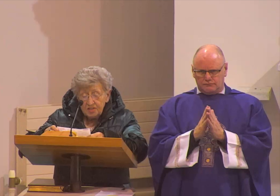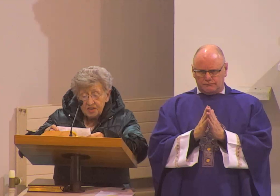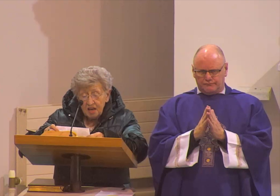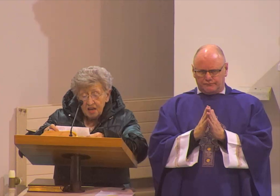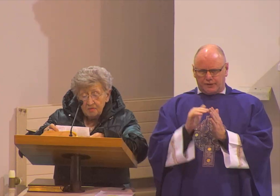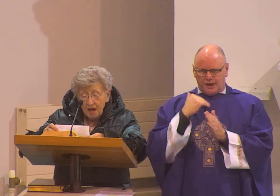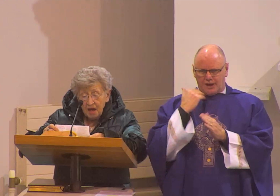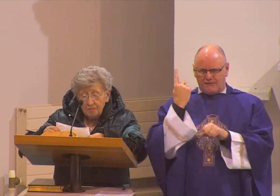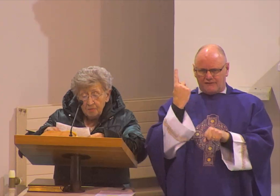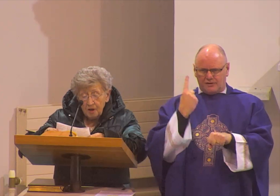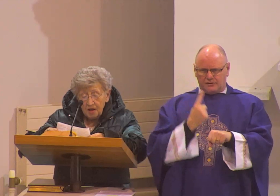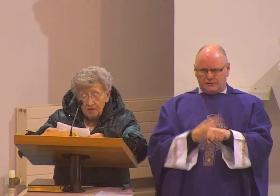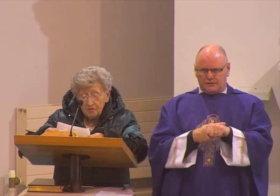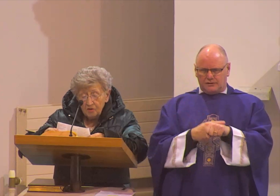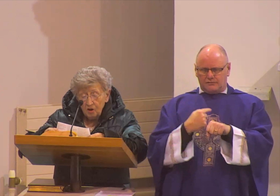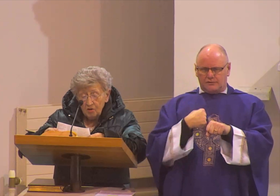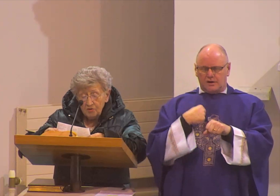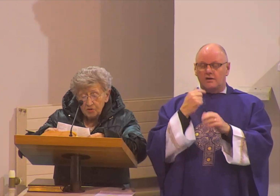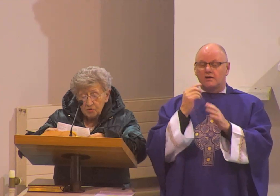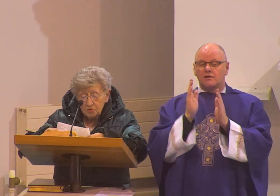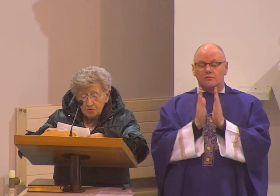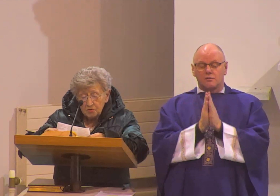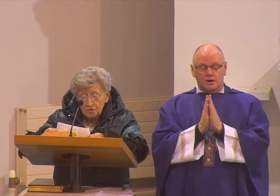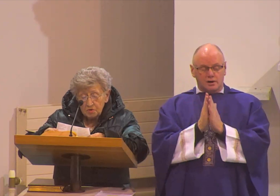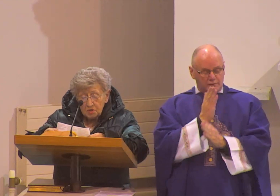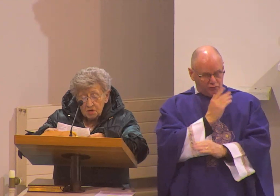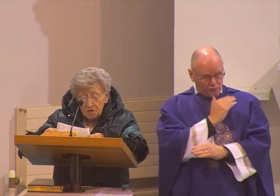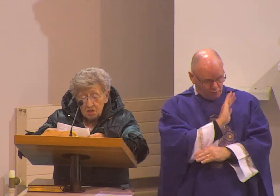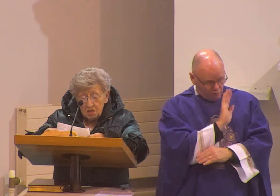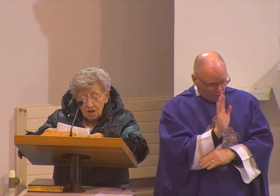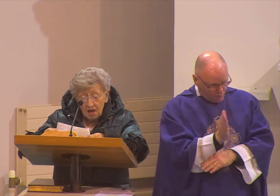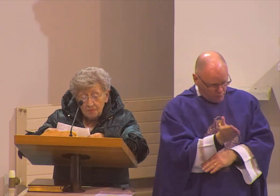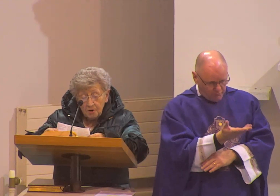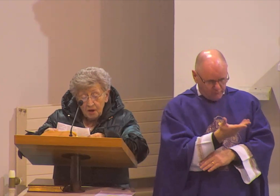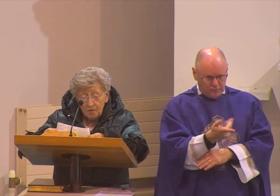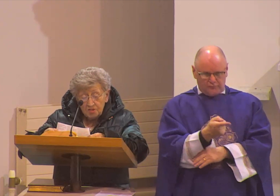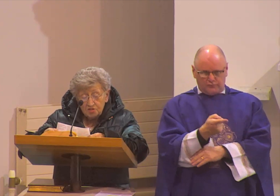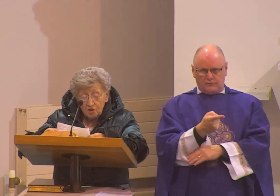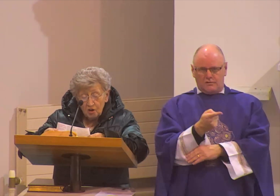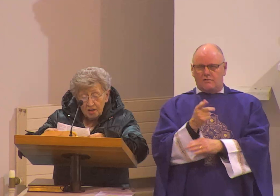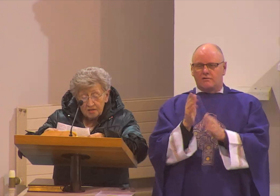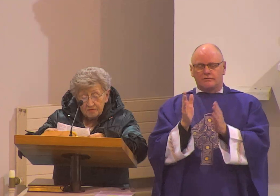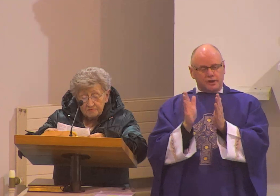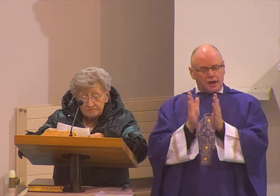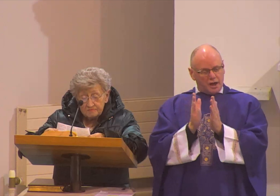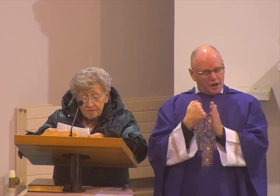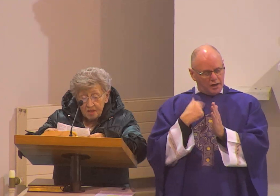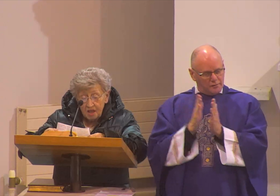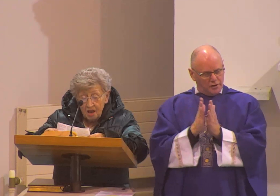Every time I pray for all of you, I pray with joy,